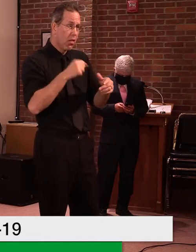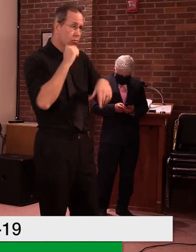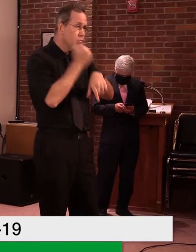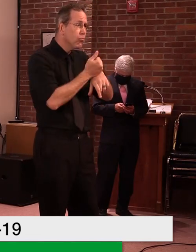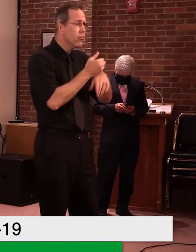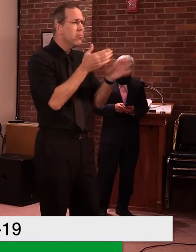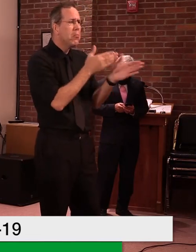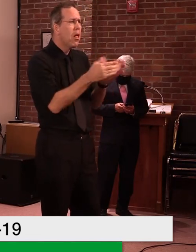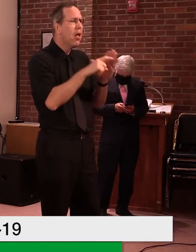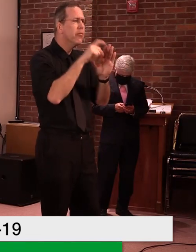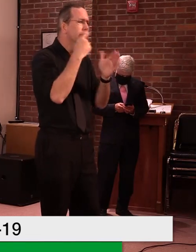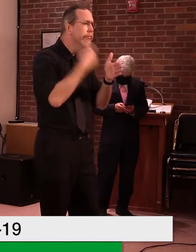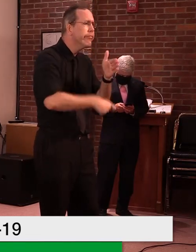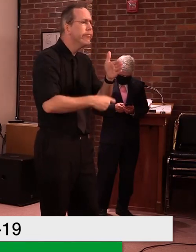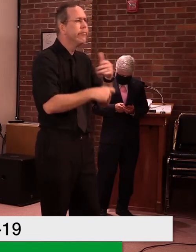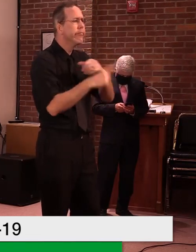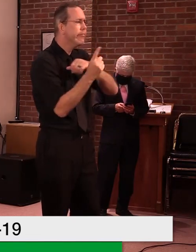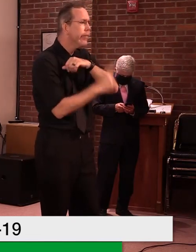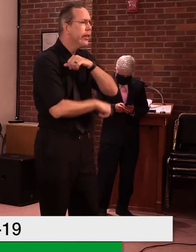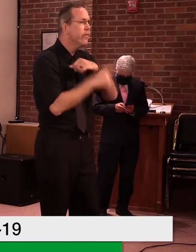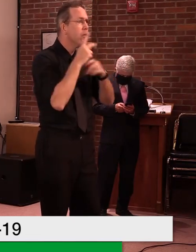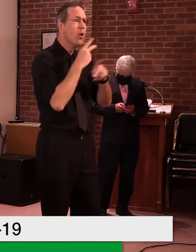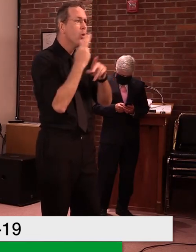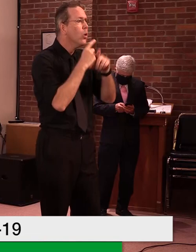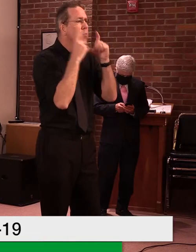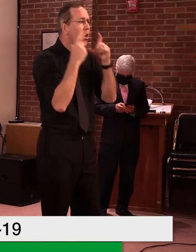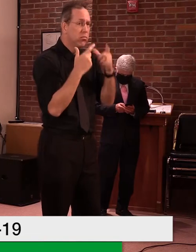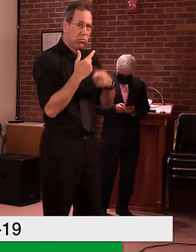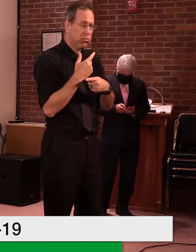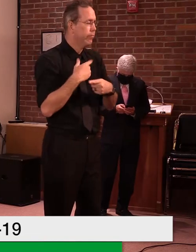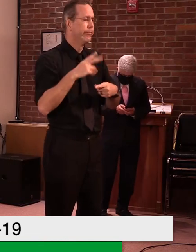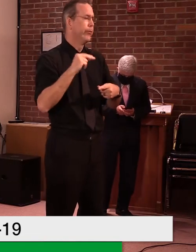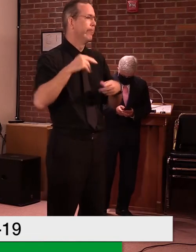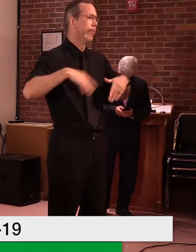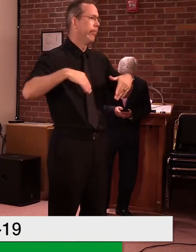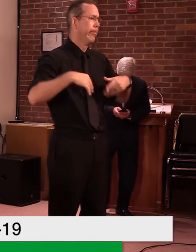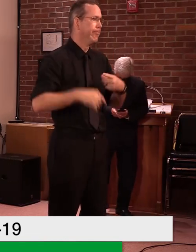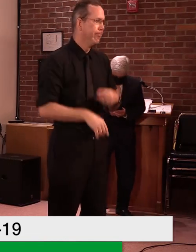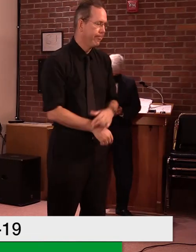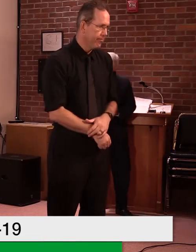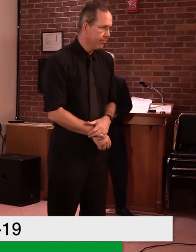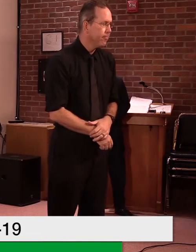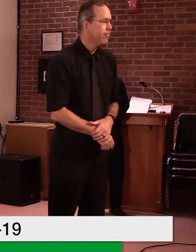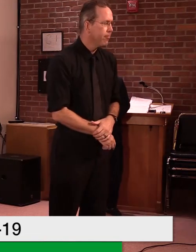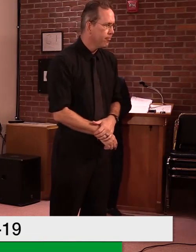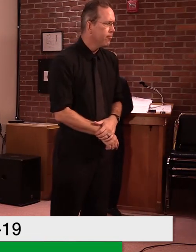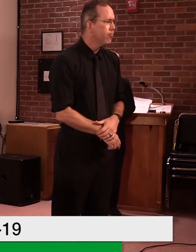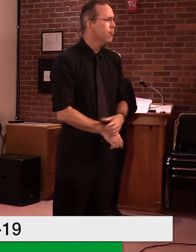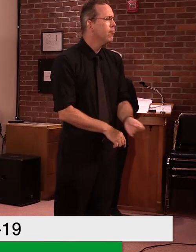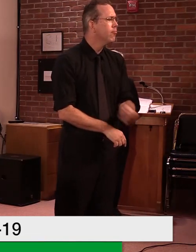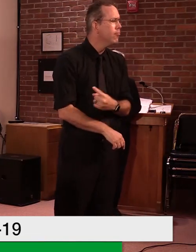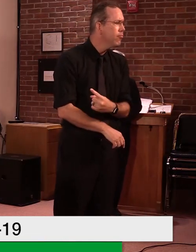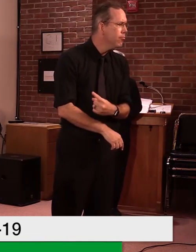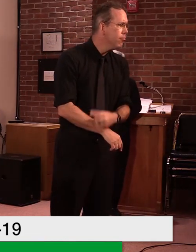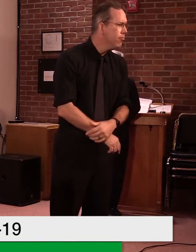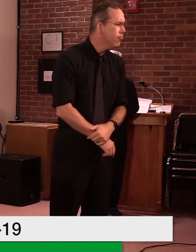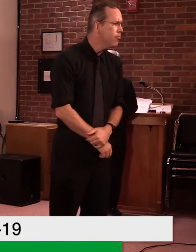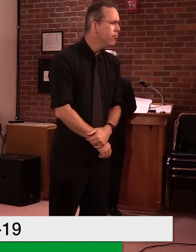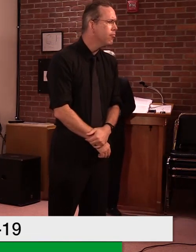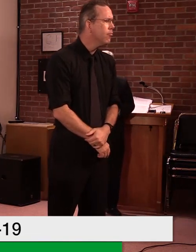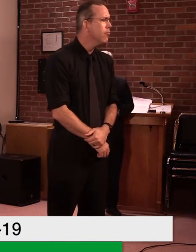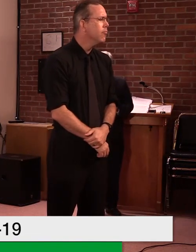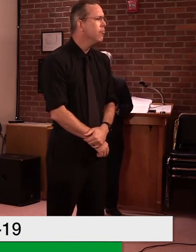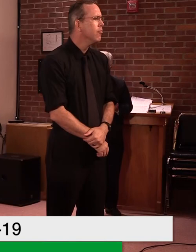there's none at this time. Are stores required to have signage of some sort to tell